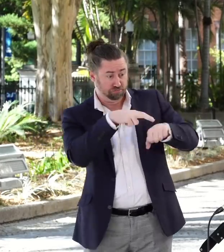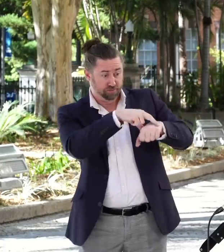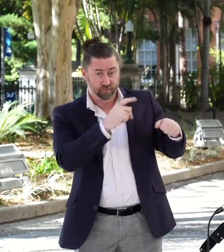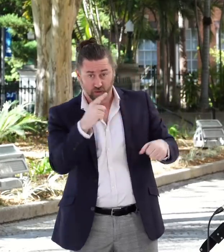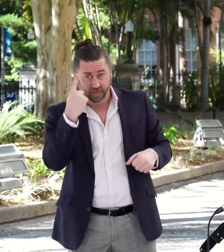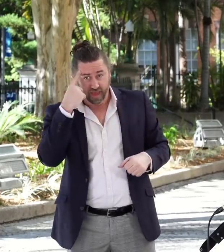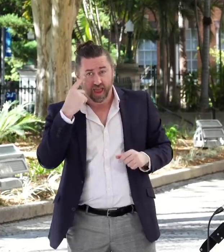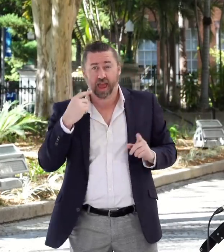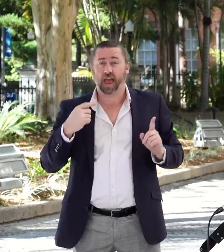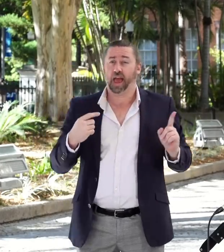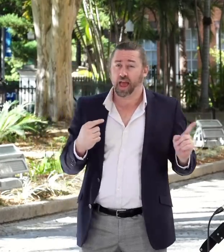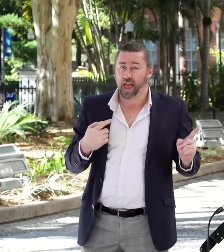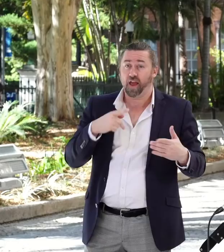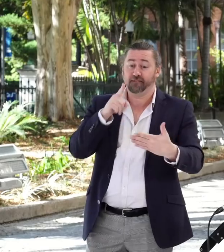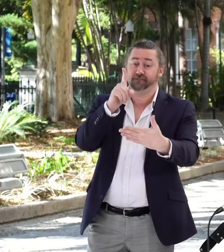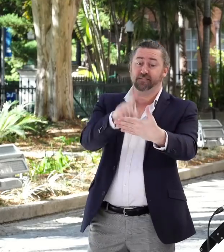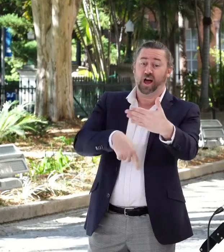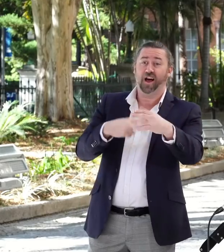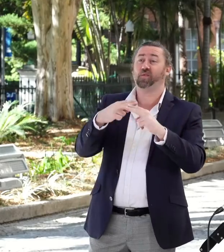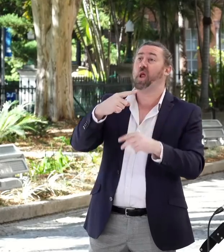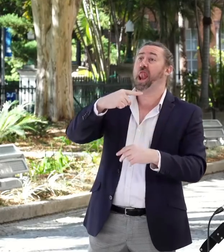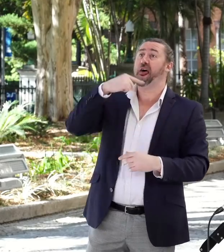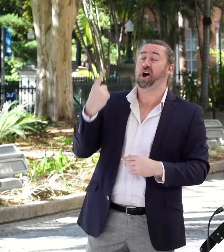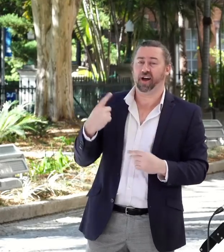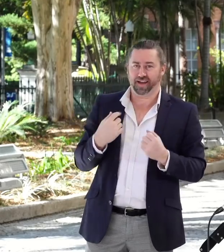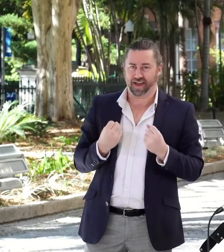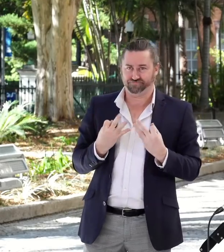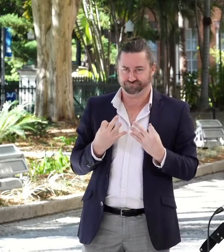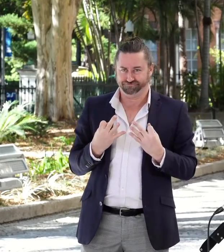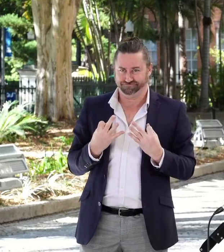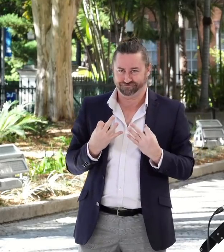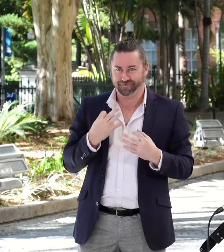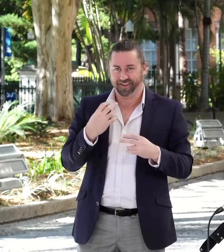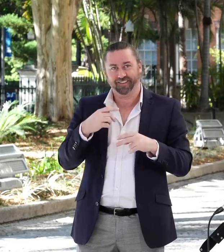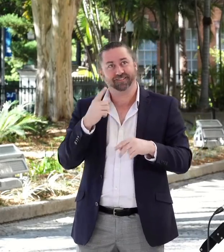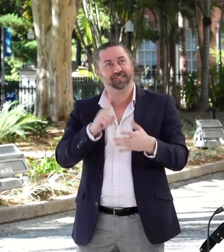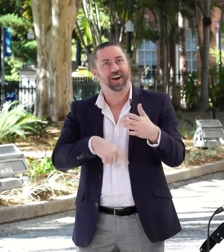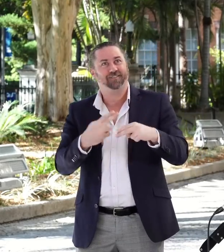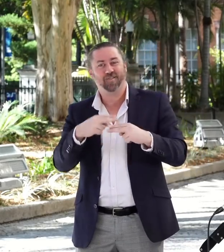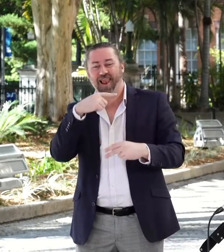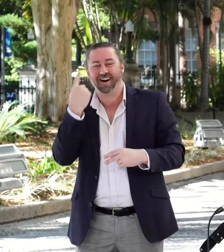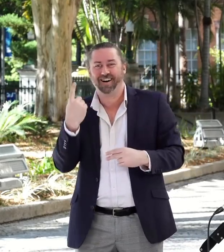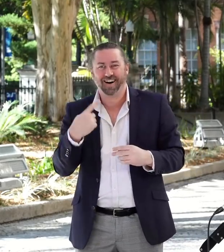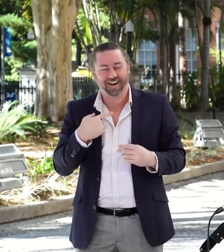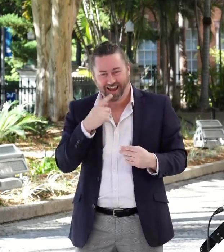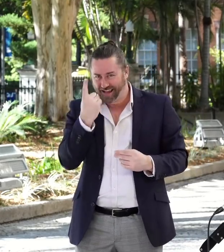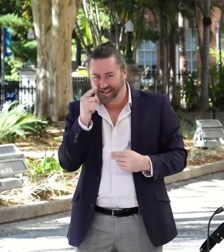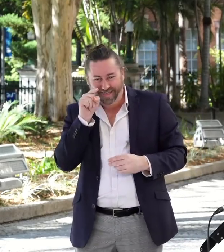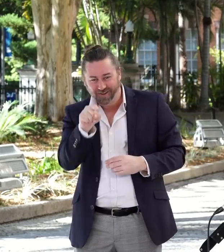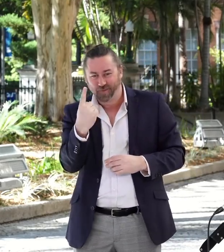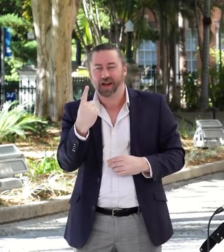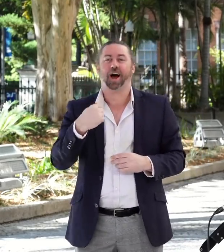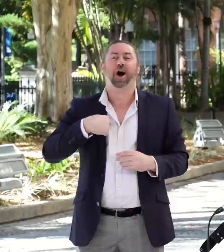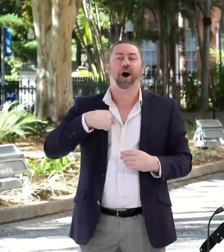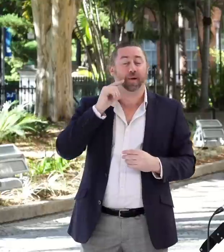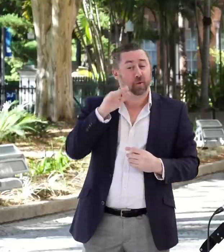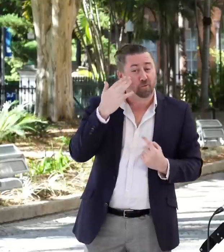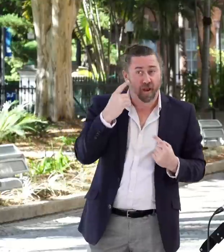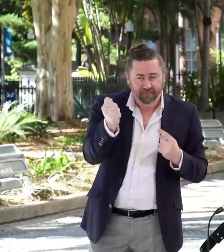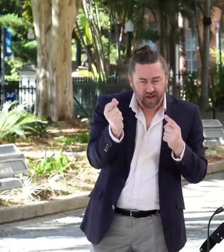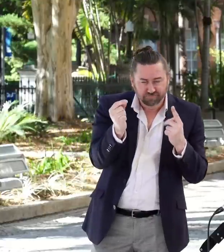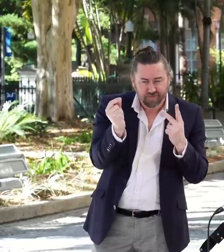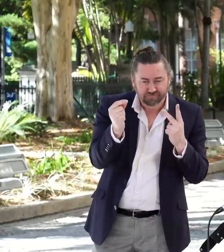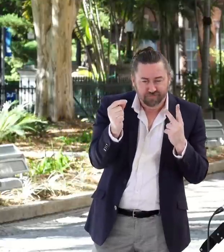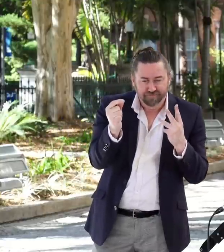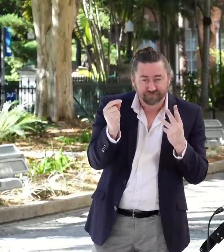I don't believe we have a fine for lying for the police, unfortunately. So obviously we will look at all of the actions in relation to this.